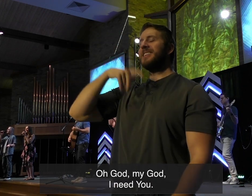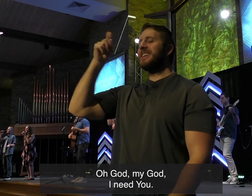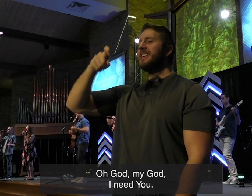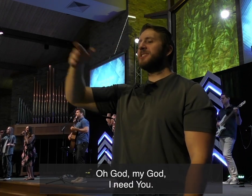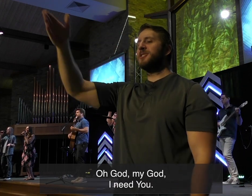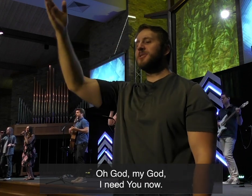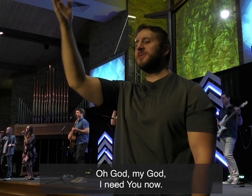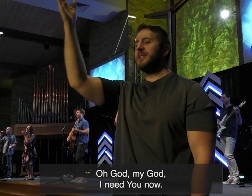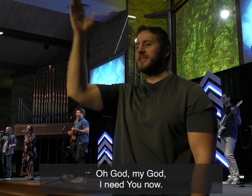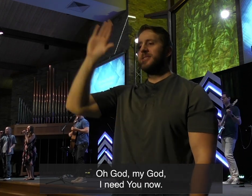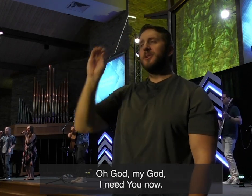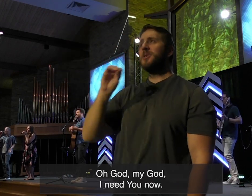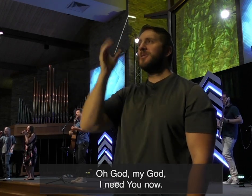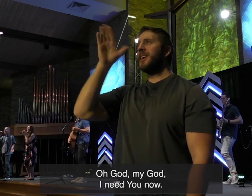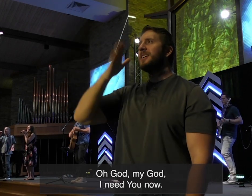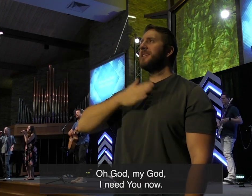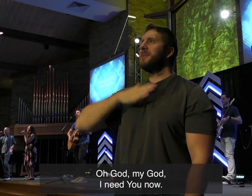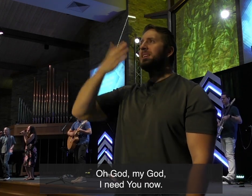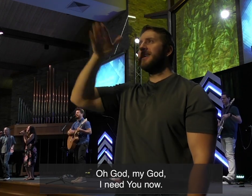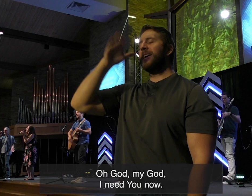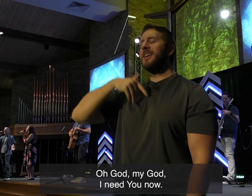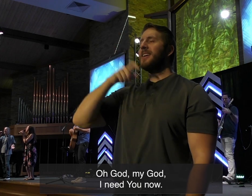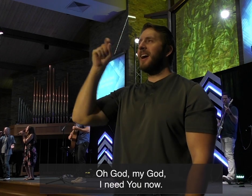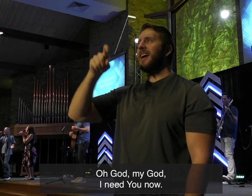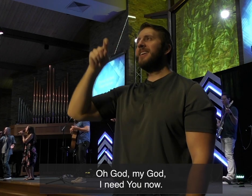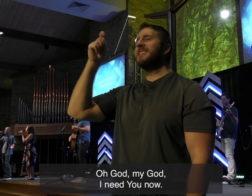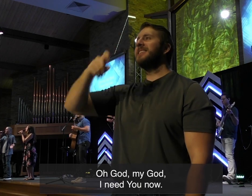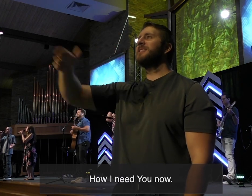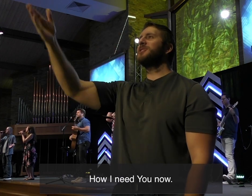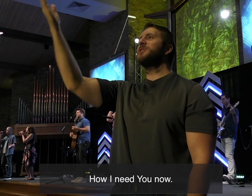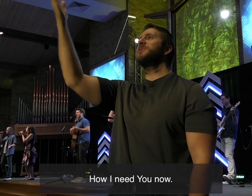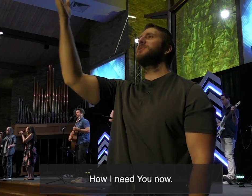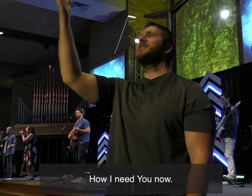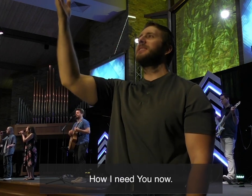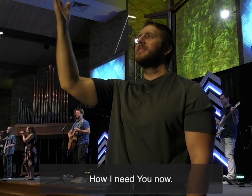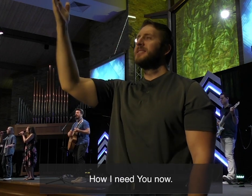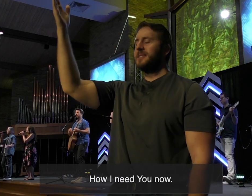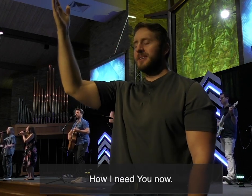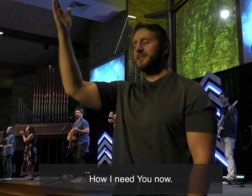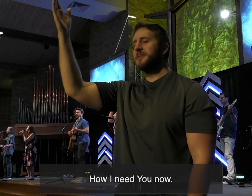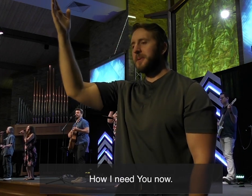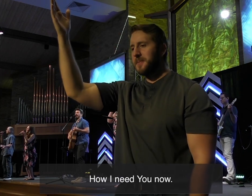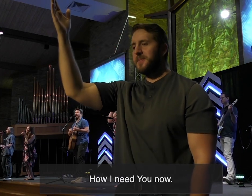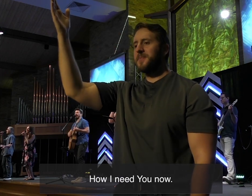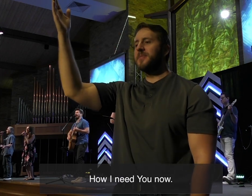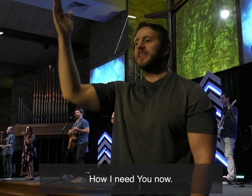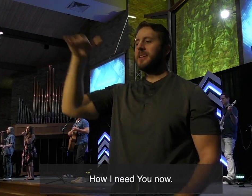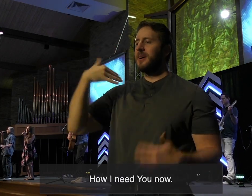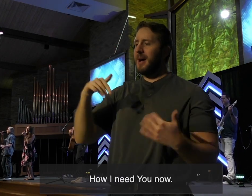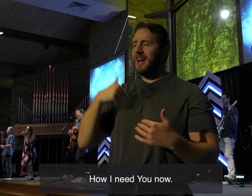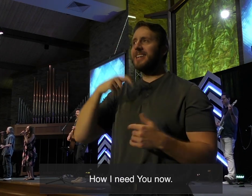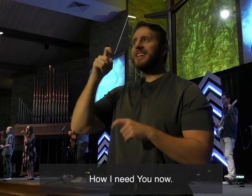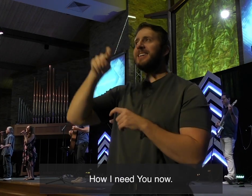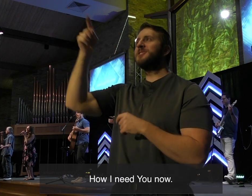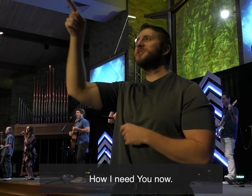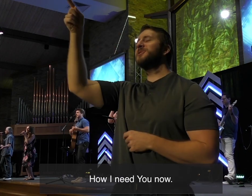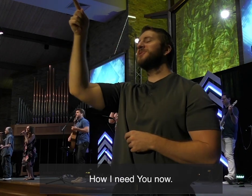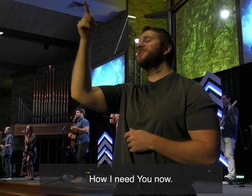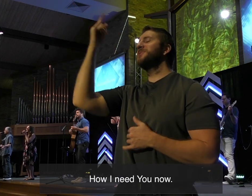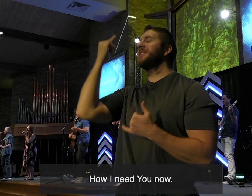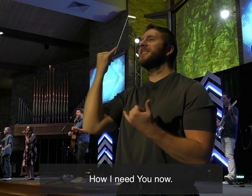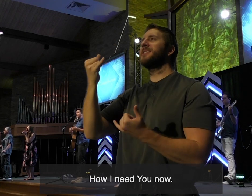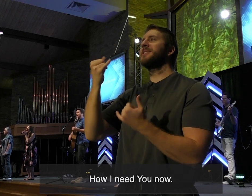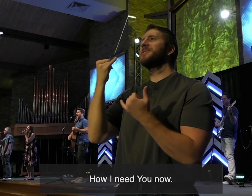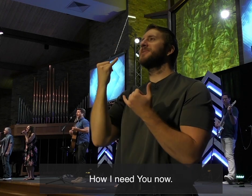God, I need you. Oh God, my God, I need you now. How I need